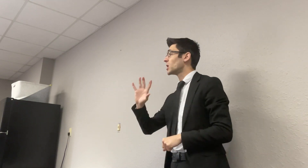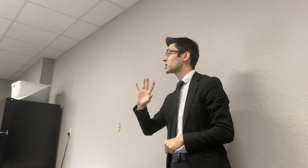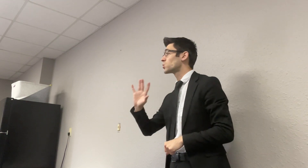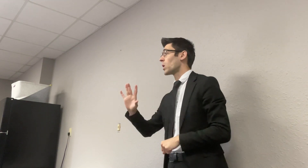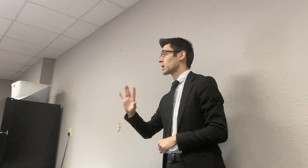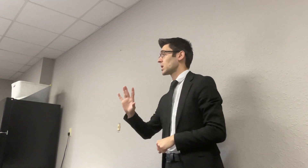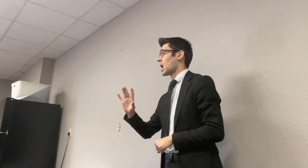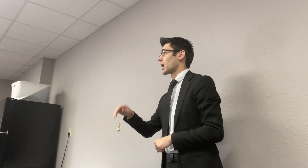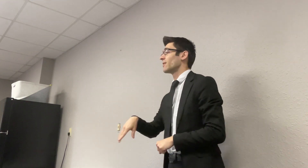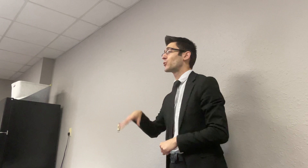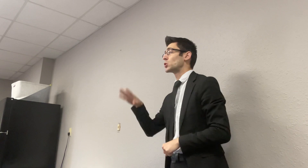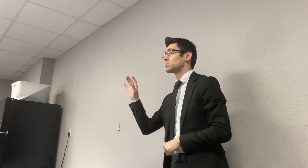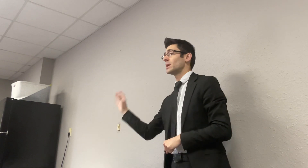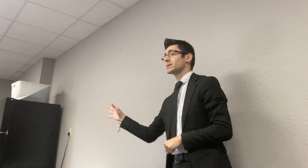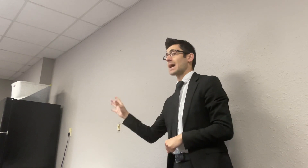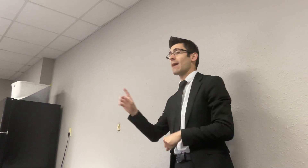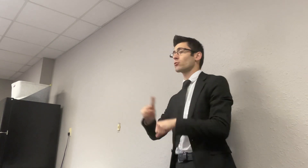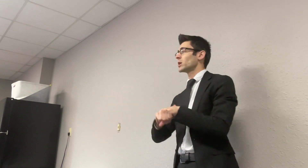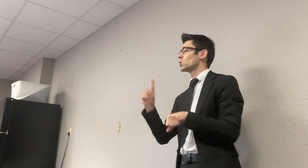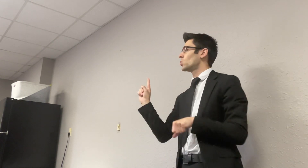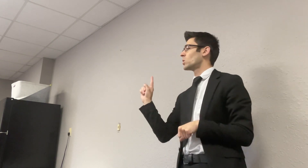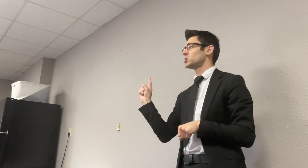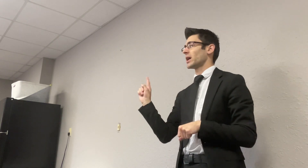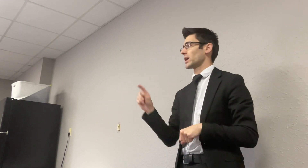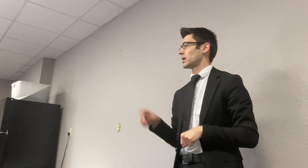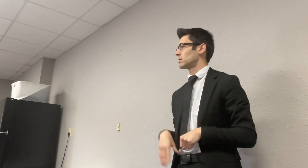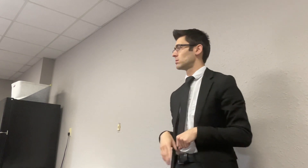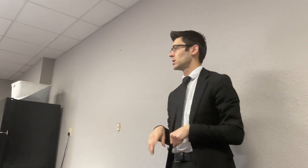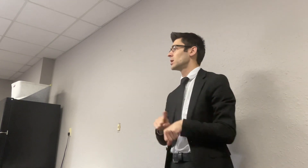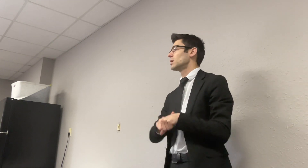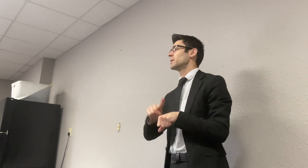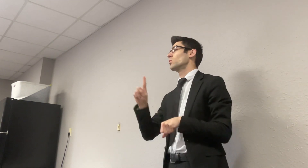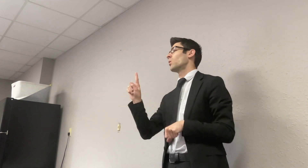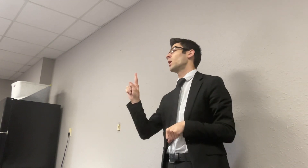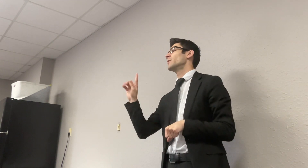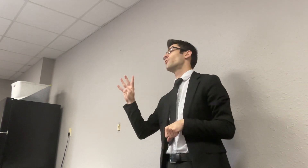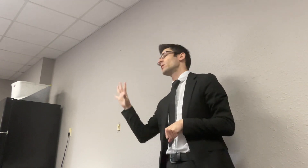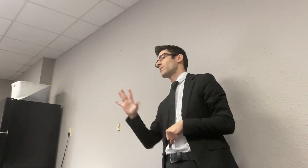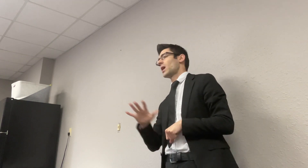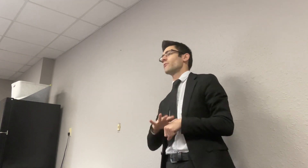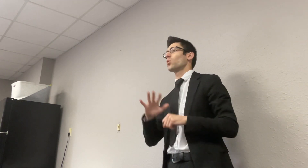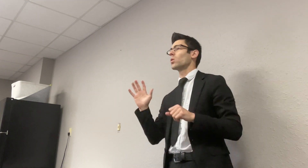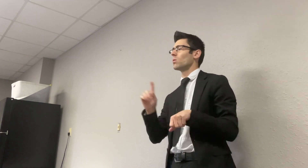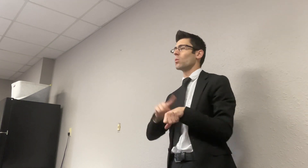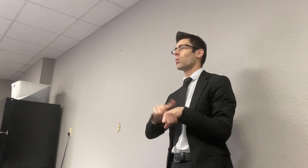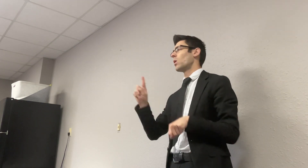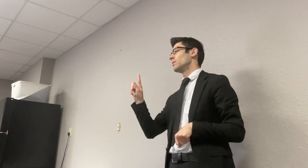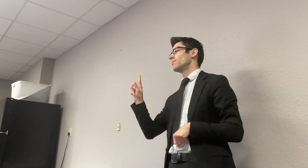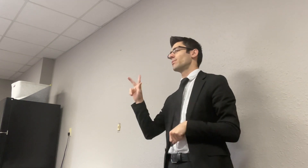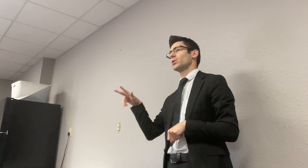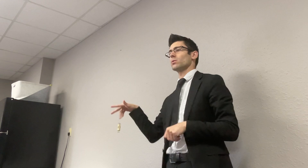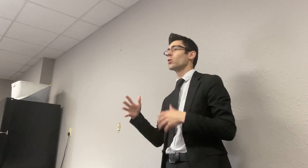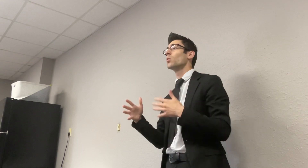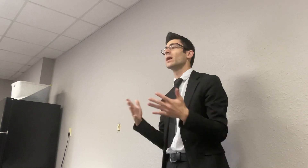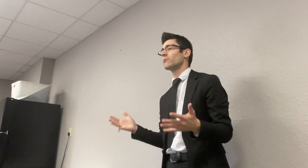just 1 o'clock. If there's minutes after it, you won't shake it. It'll be 1:45 or 1:30 or whatever it